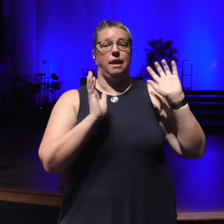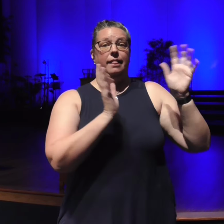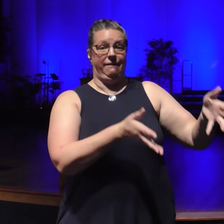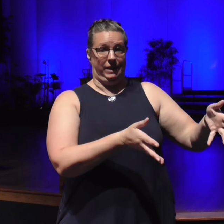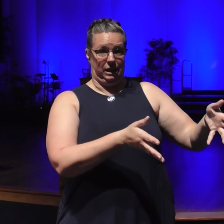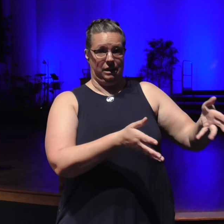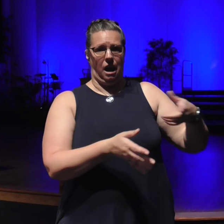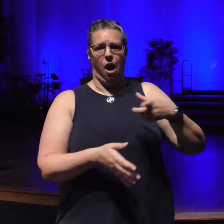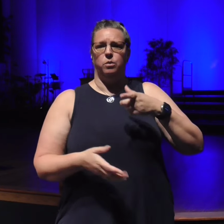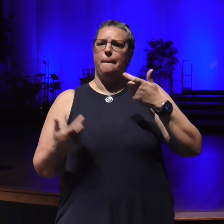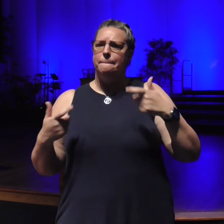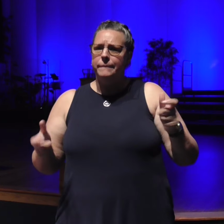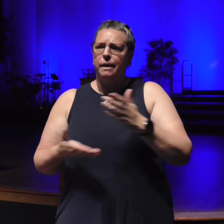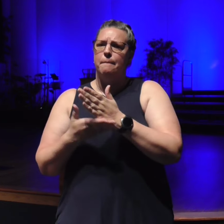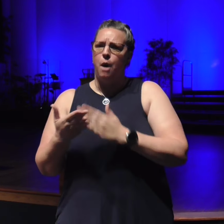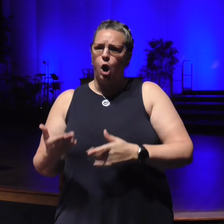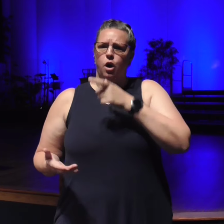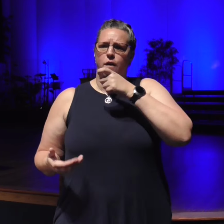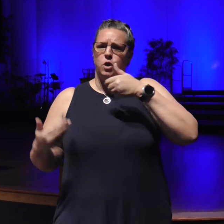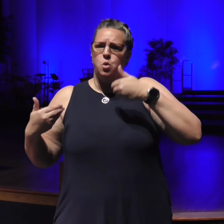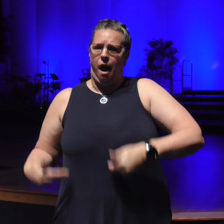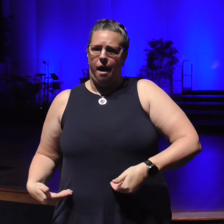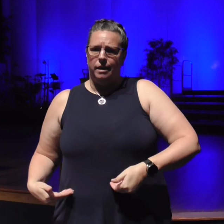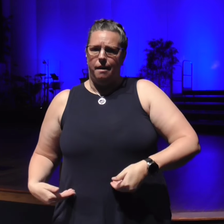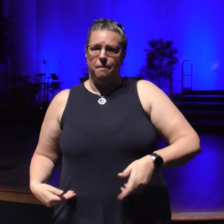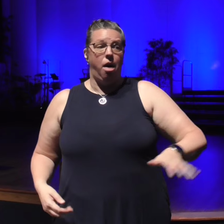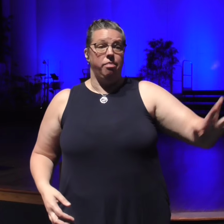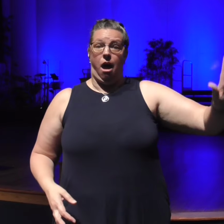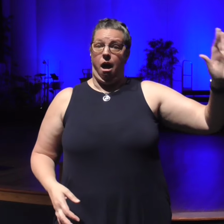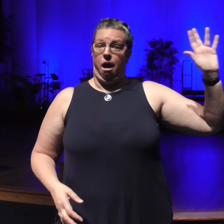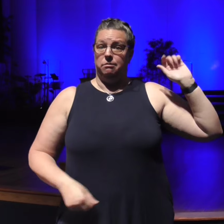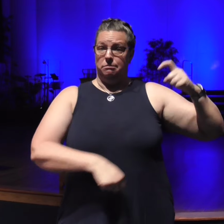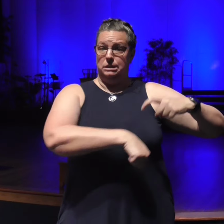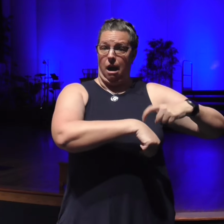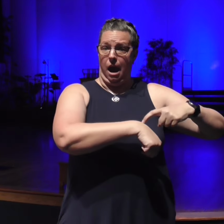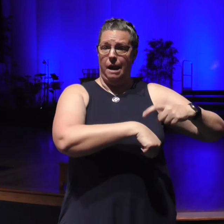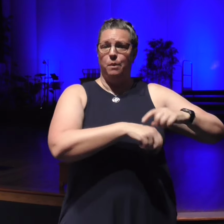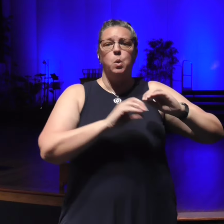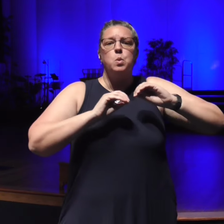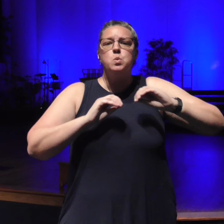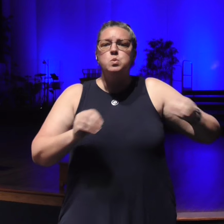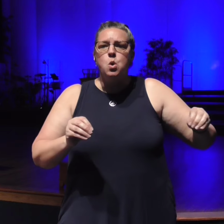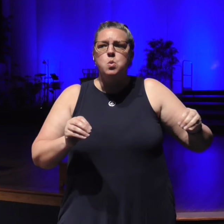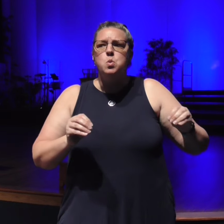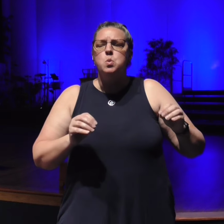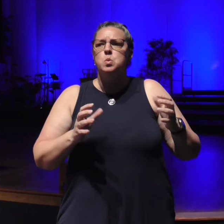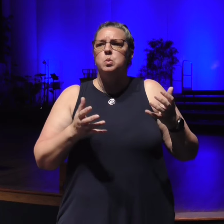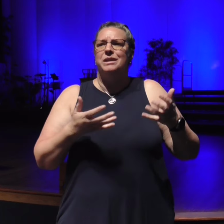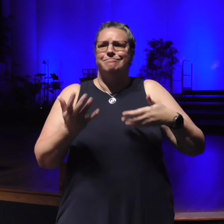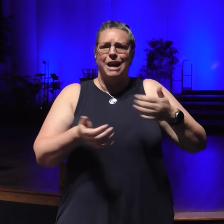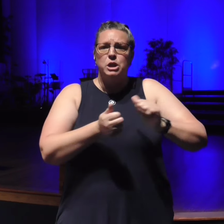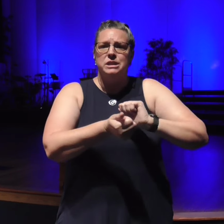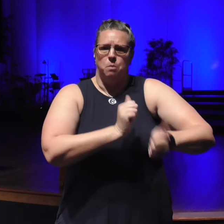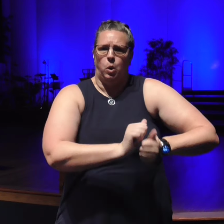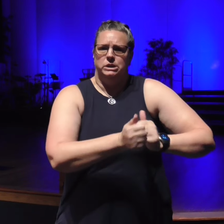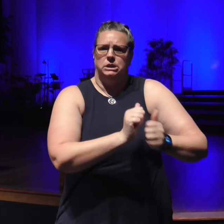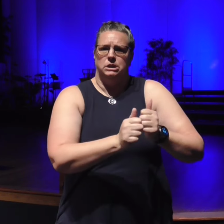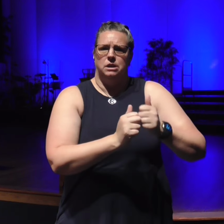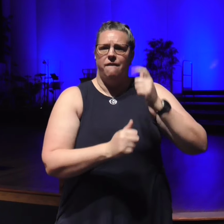time, there were no organized activities for girls until they got to high